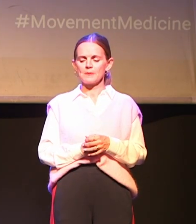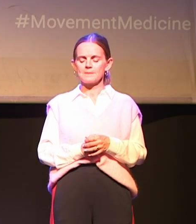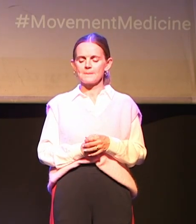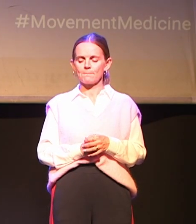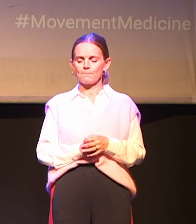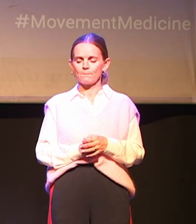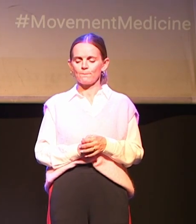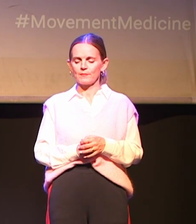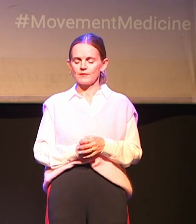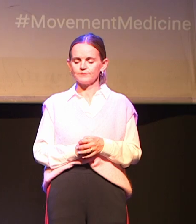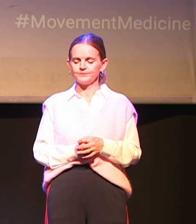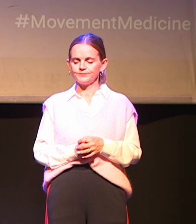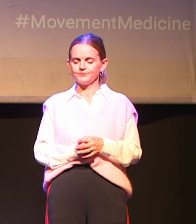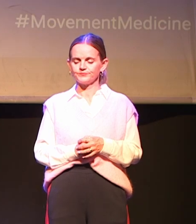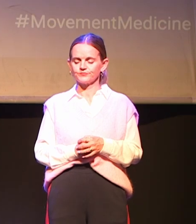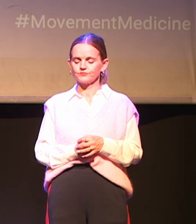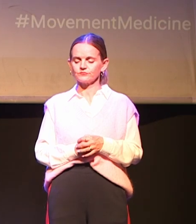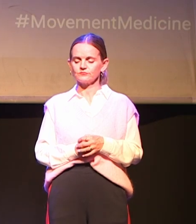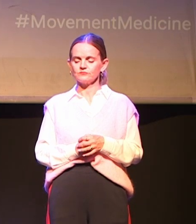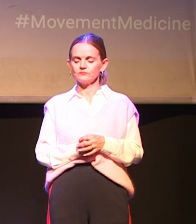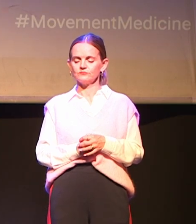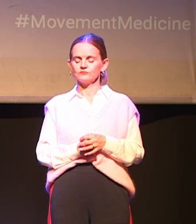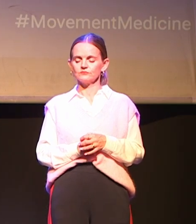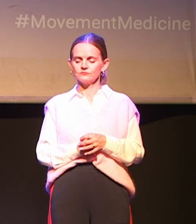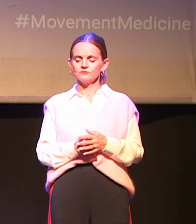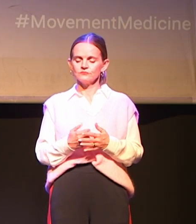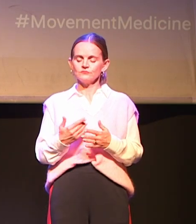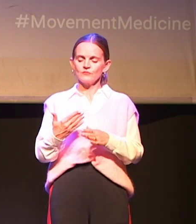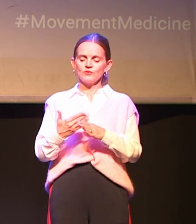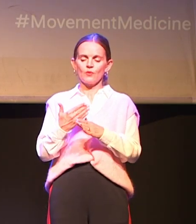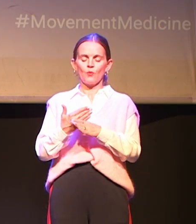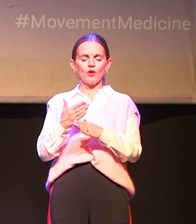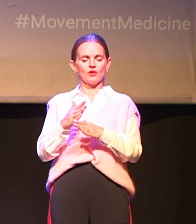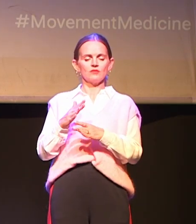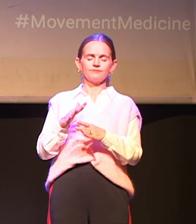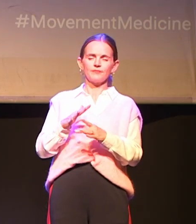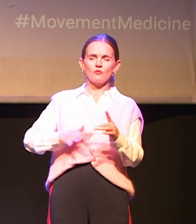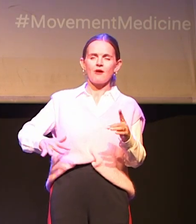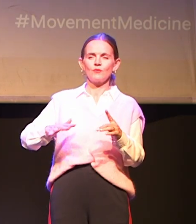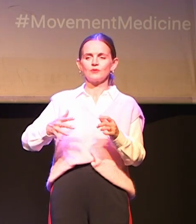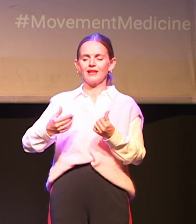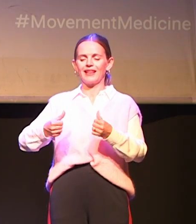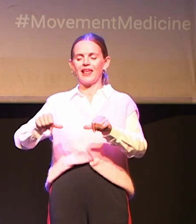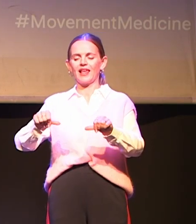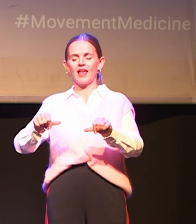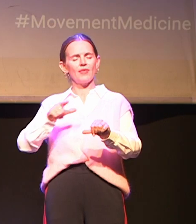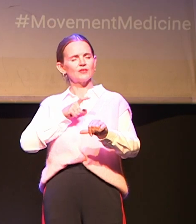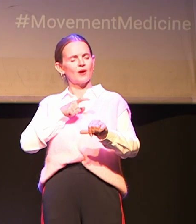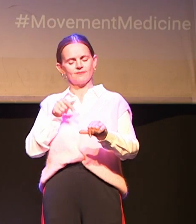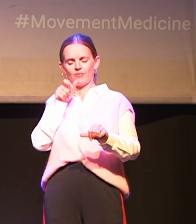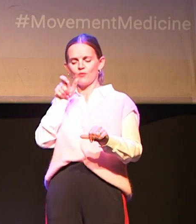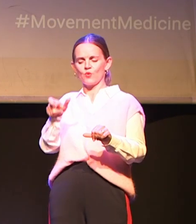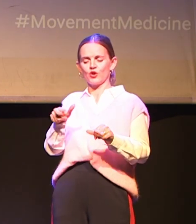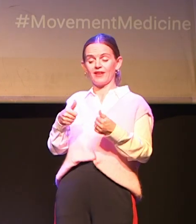So I feel that this work around healing, and that's why I'm like, I want to trouble the word healing. It's really